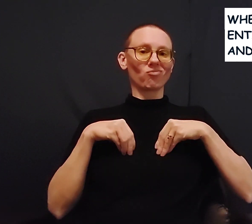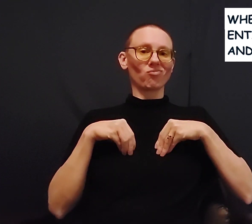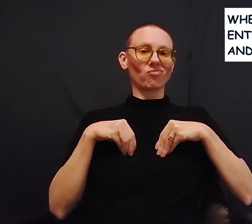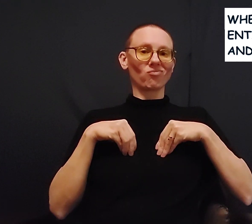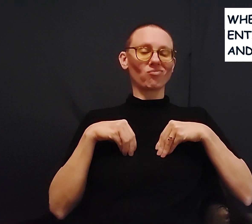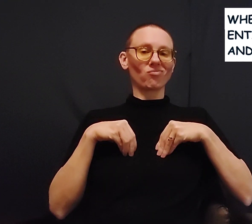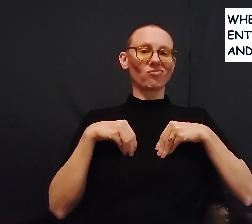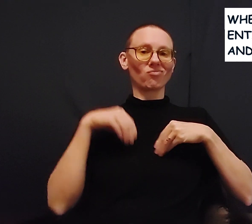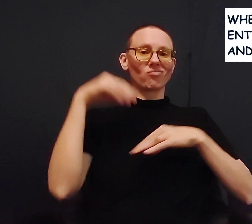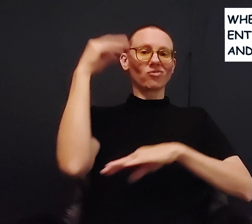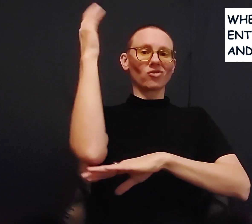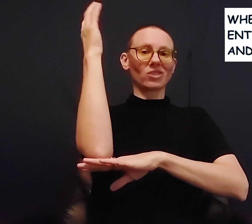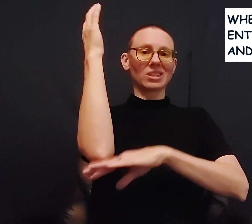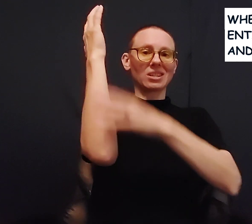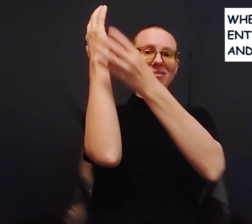and she conceded,